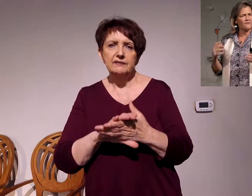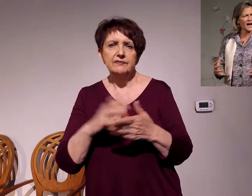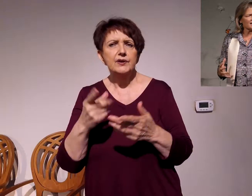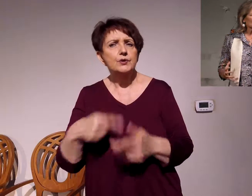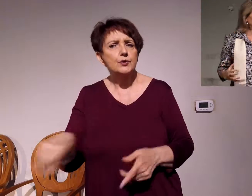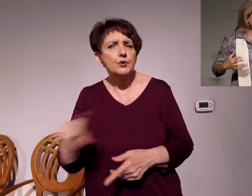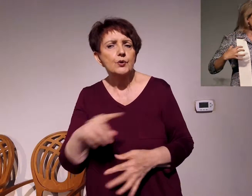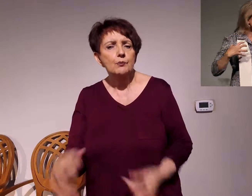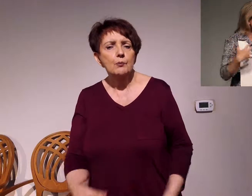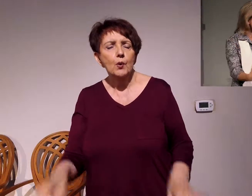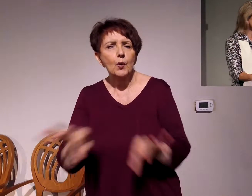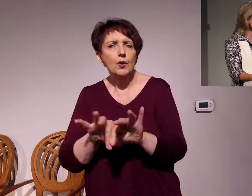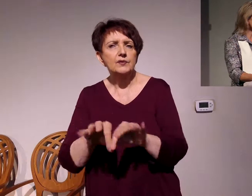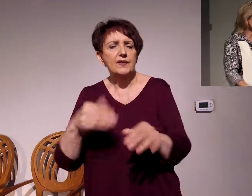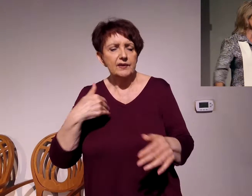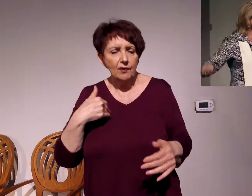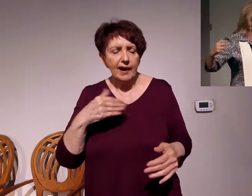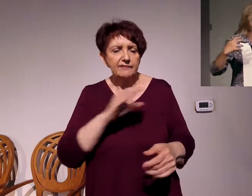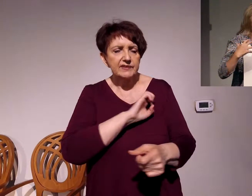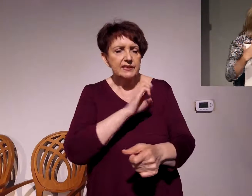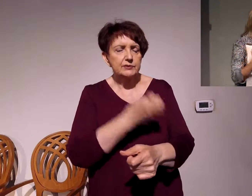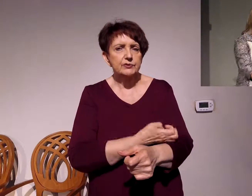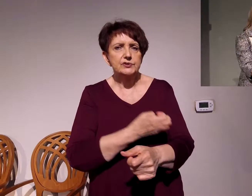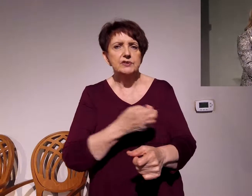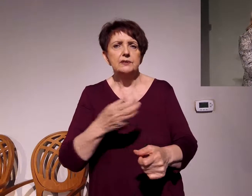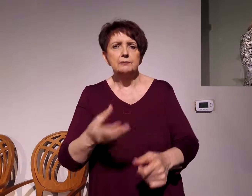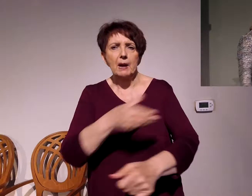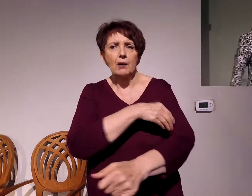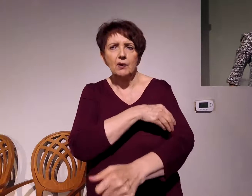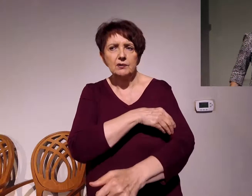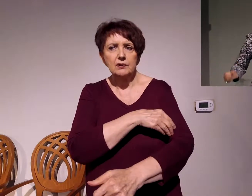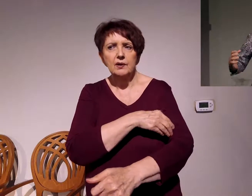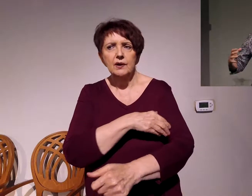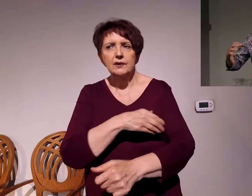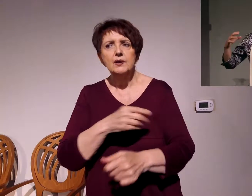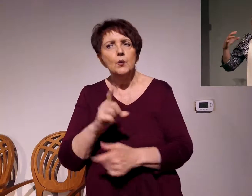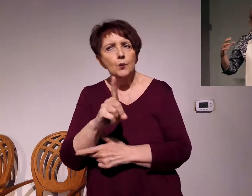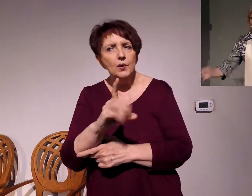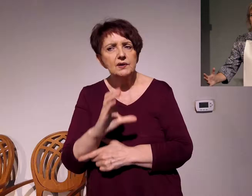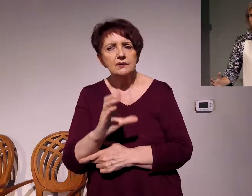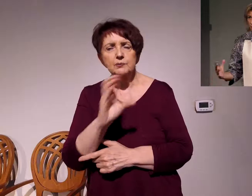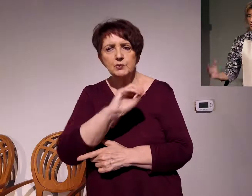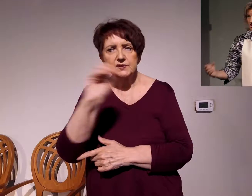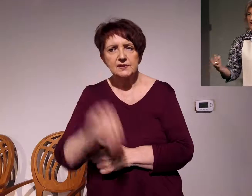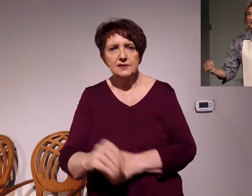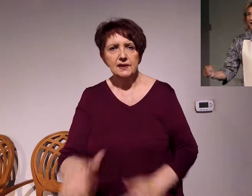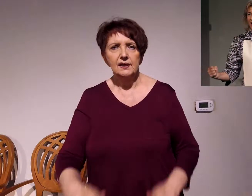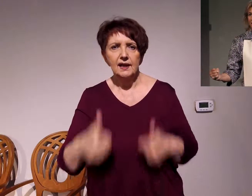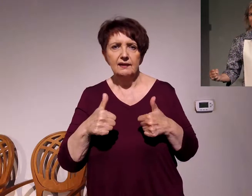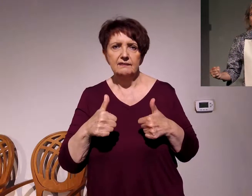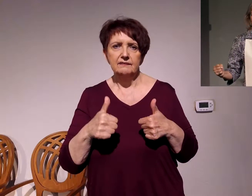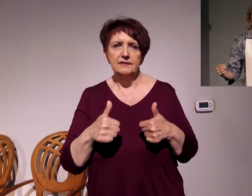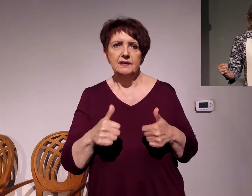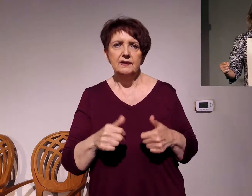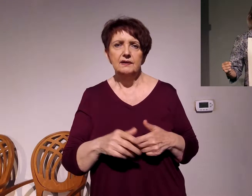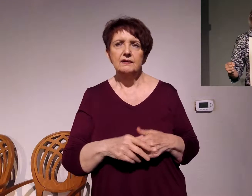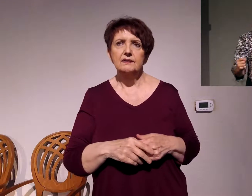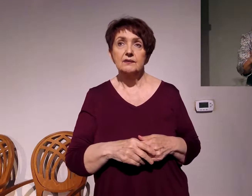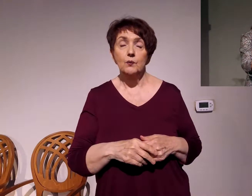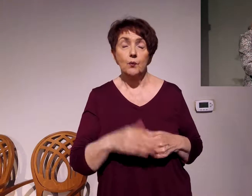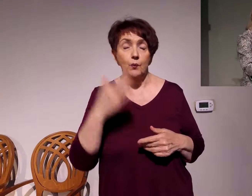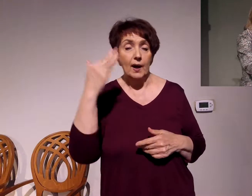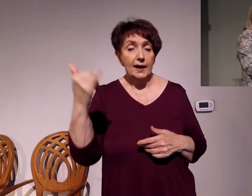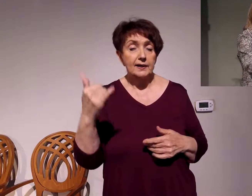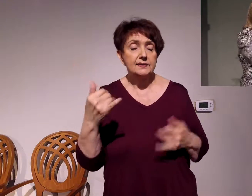we're vital, that we have this energy, that we have this power, and to be 100% alive.